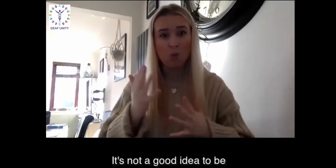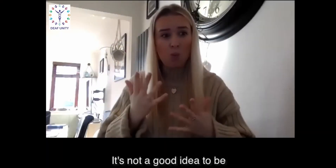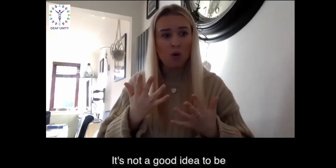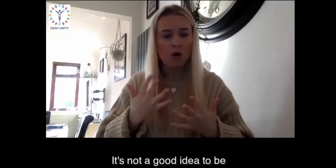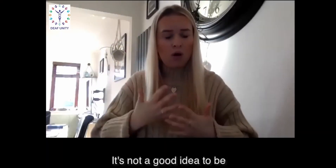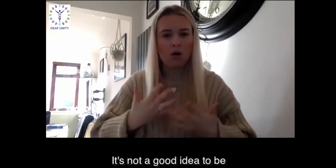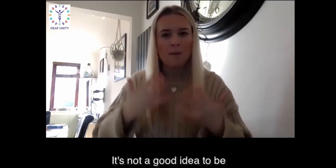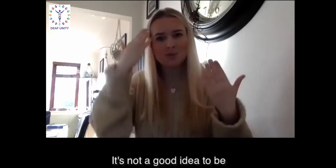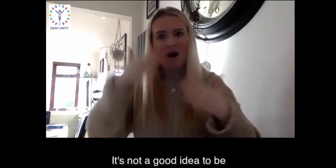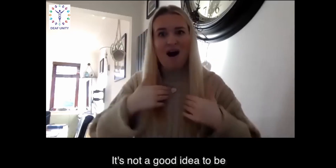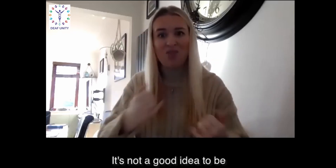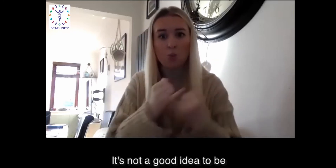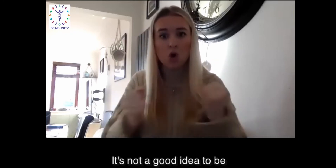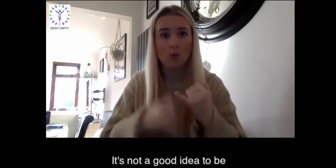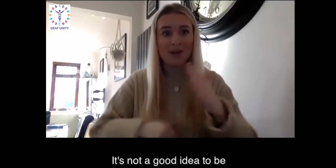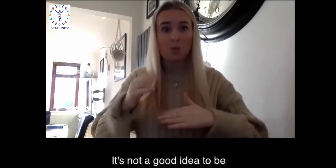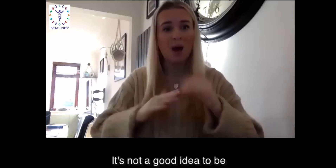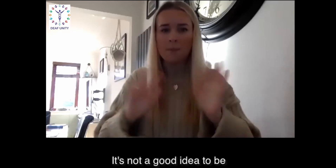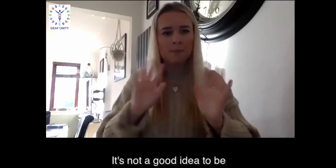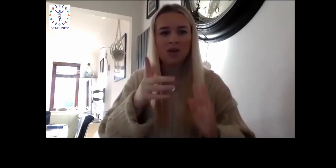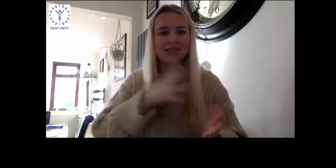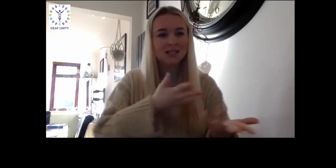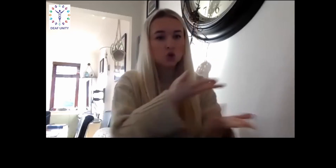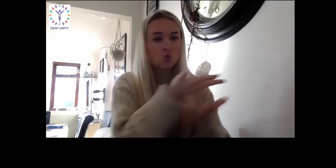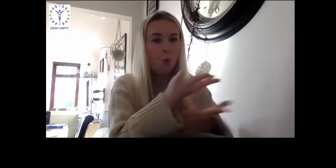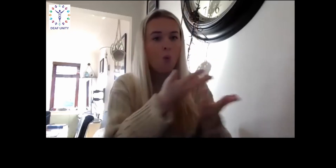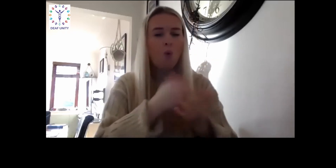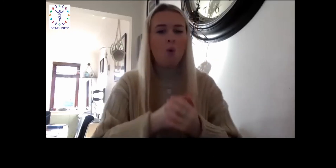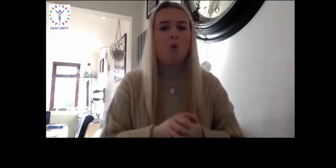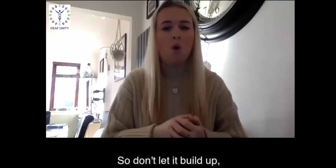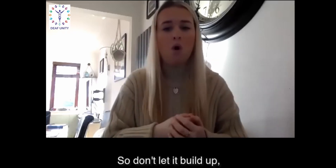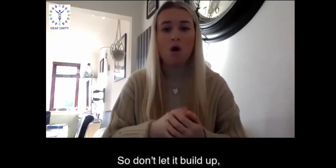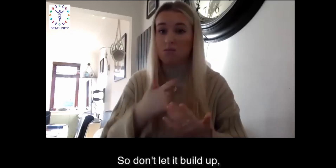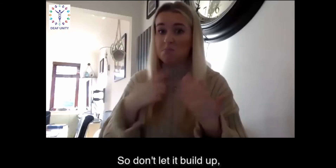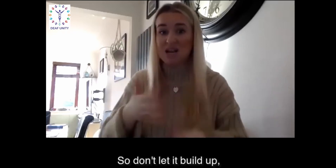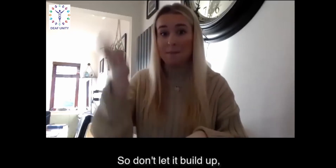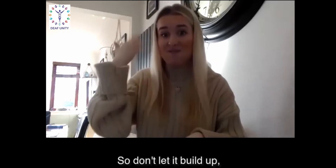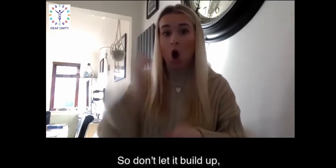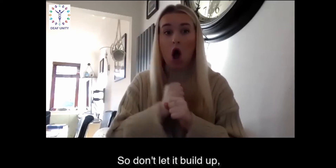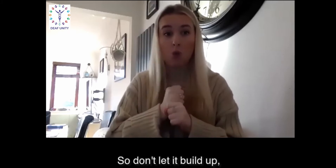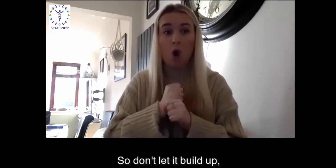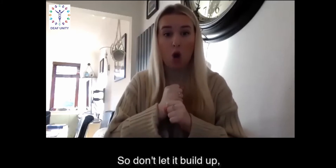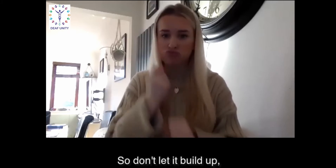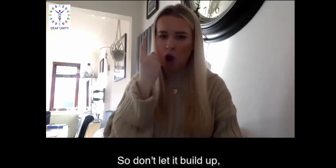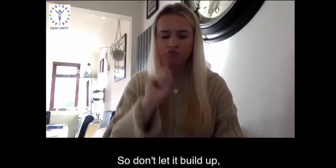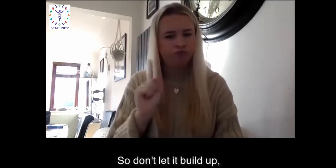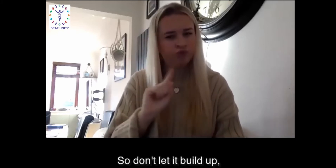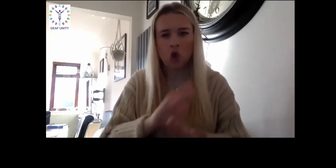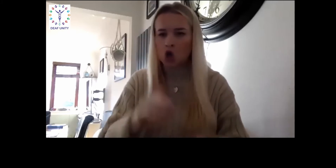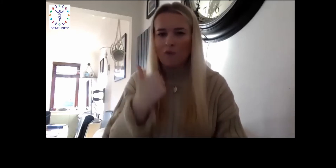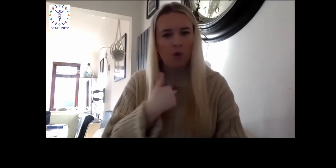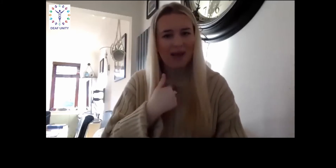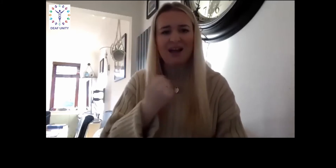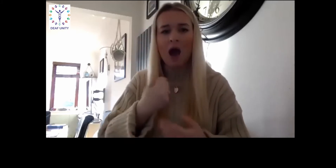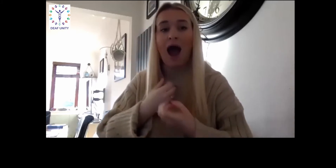It's not a good idea to be silent, because it builds up and it becomes worse and worse. So don't let it build up. Talk to someone. I've done it before. I've